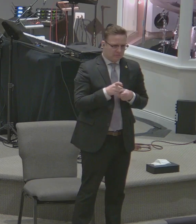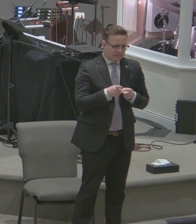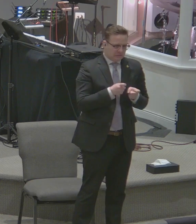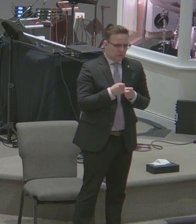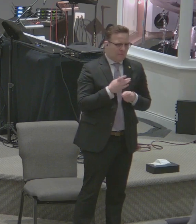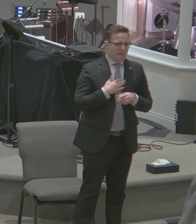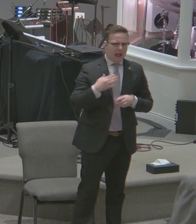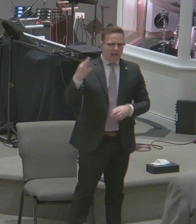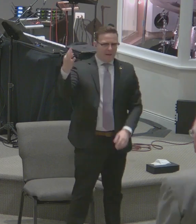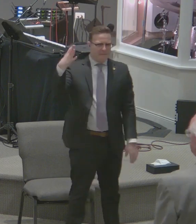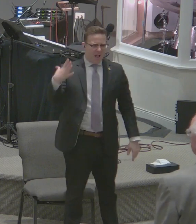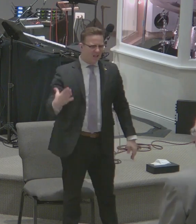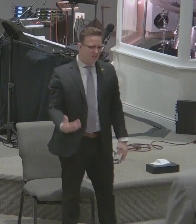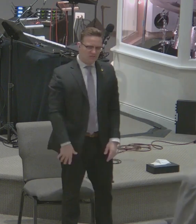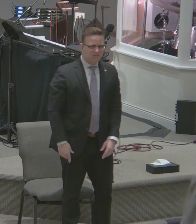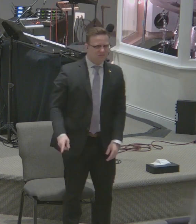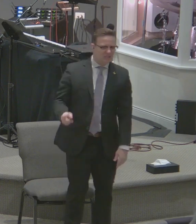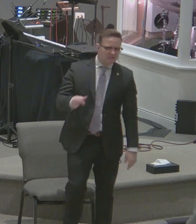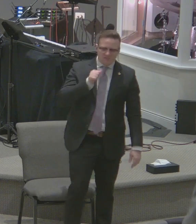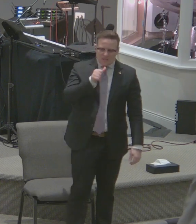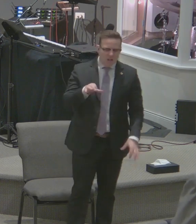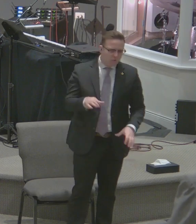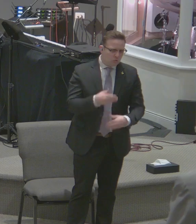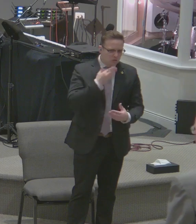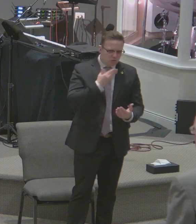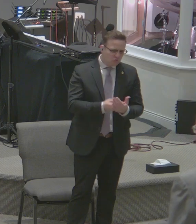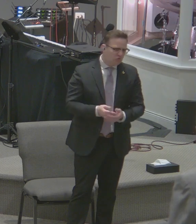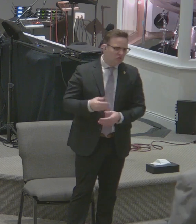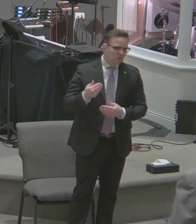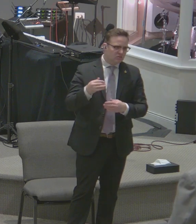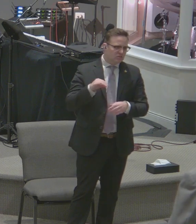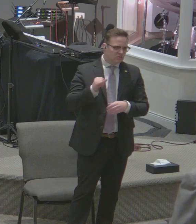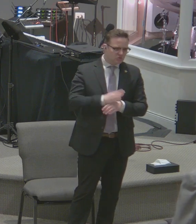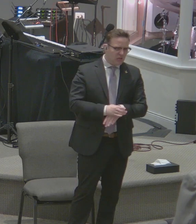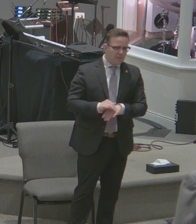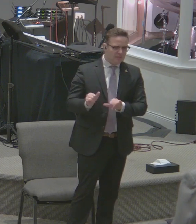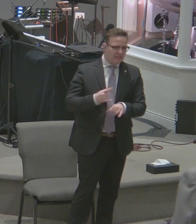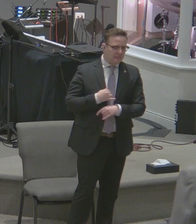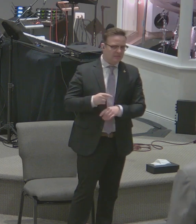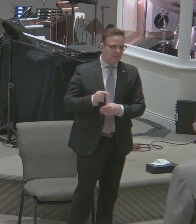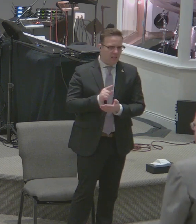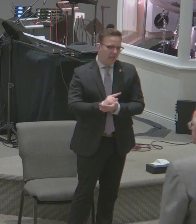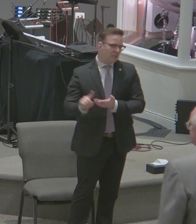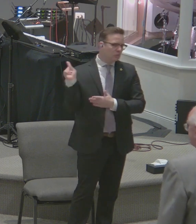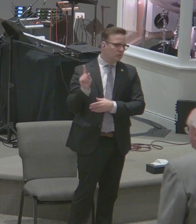my pastor's not doing as good of a job as I thought he was last week.